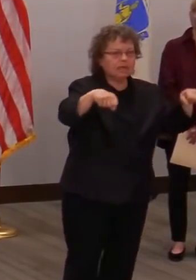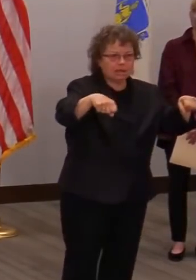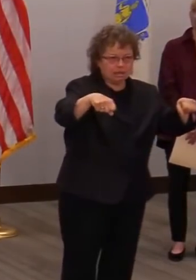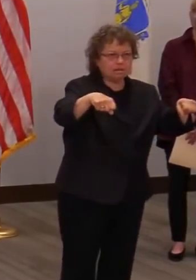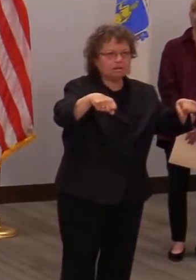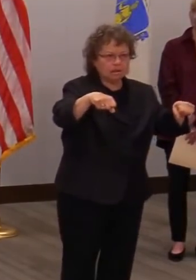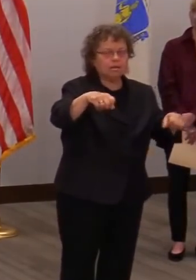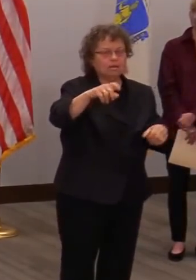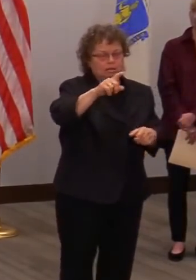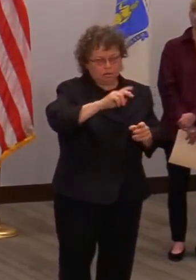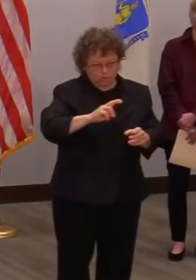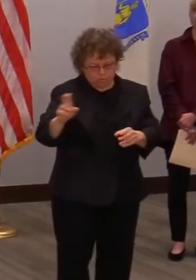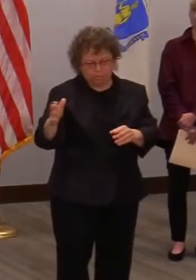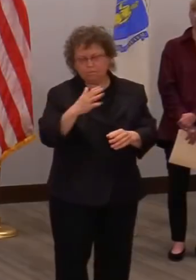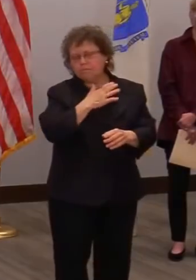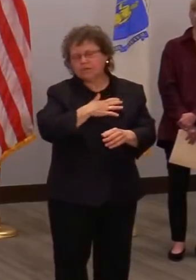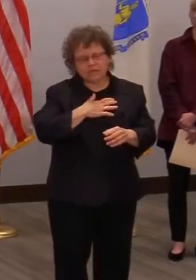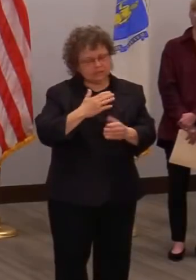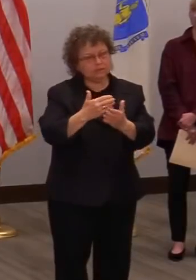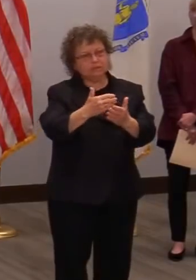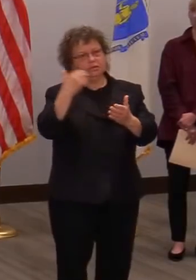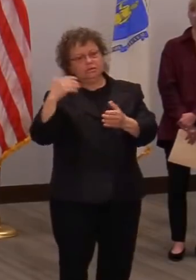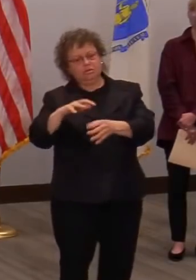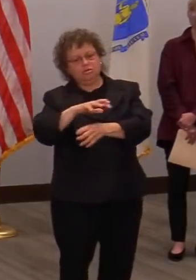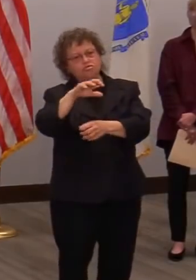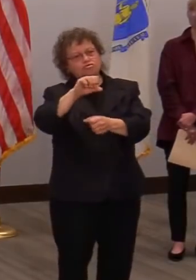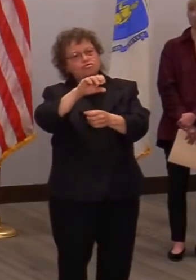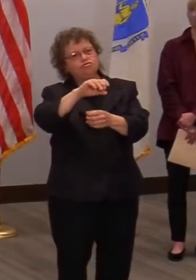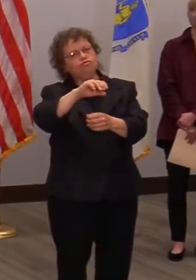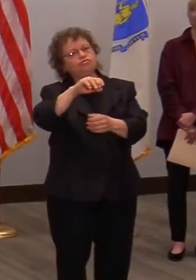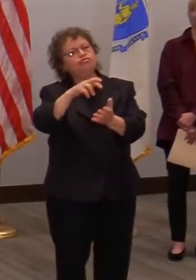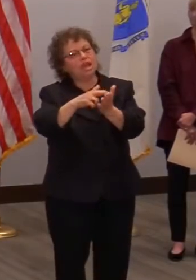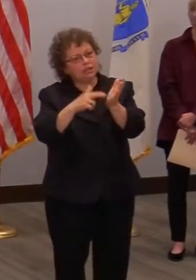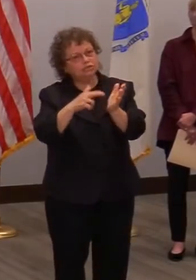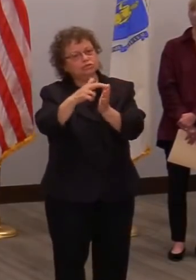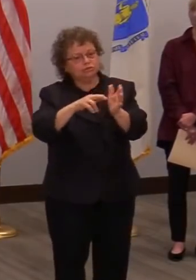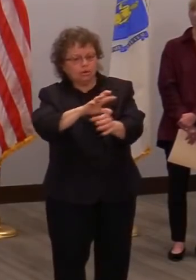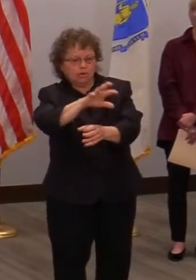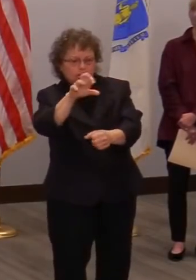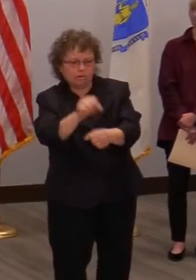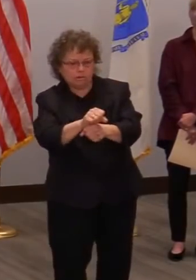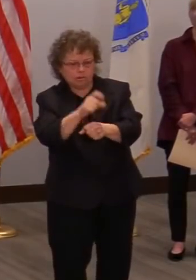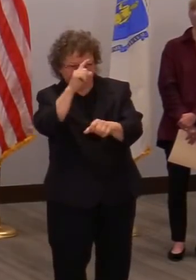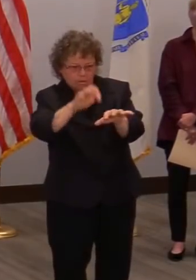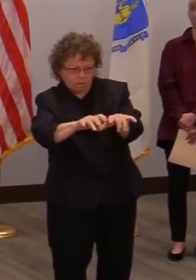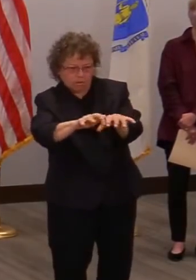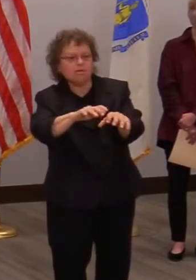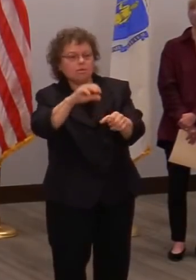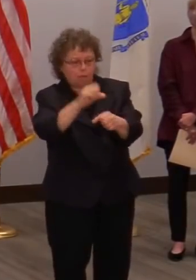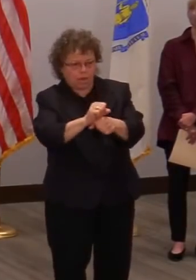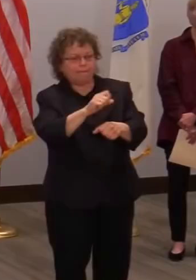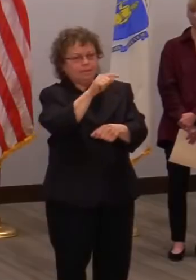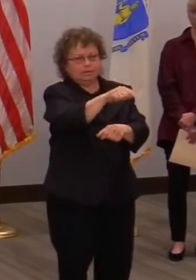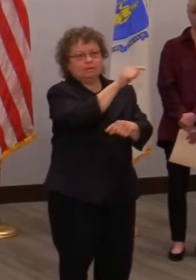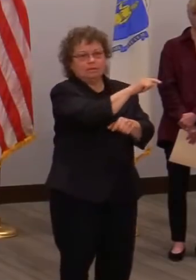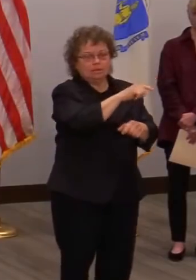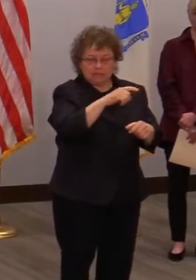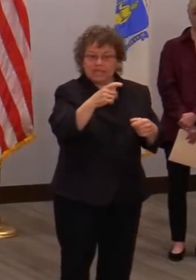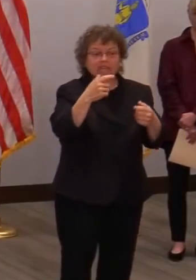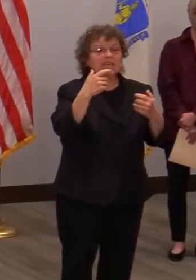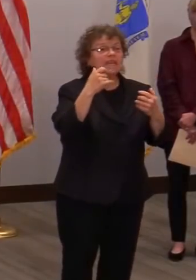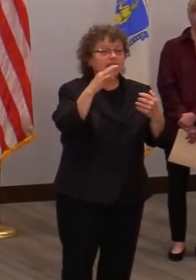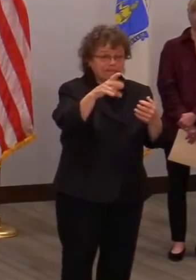sites, please pre-register. And even if you pre-register, you can obviously continue to look for an appointment at